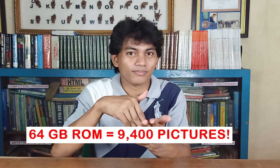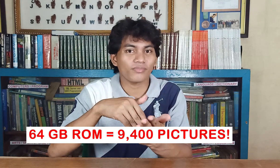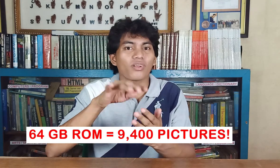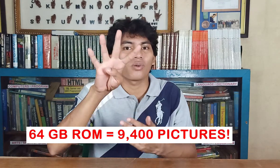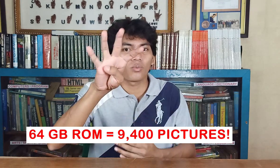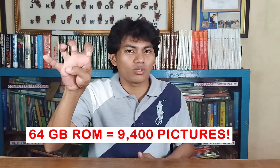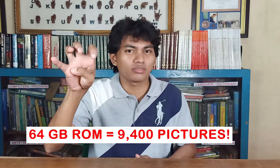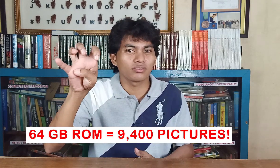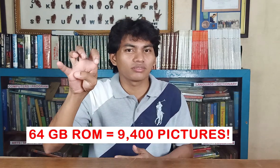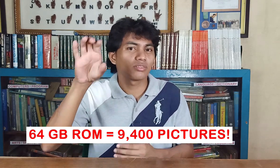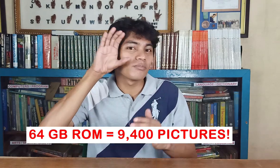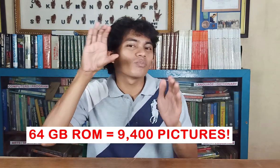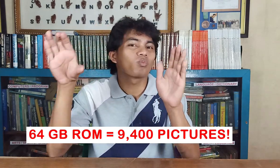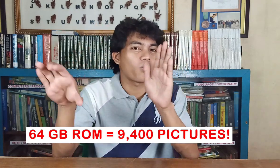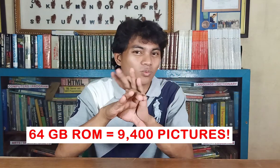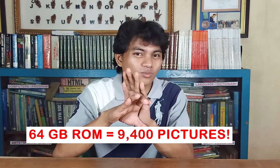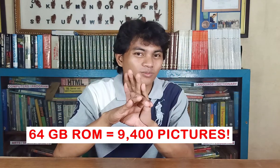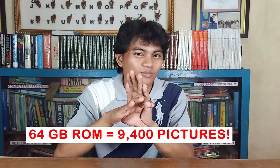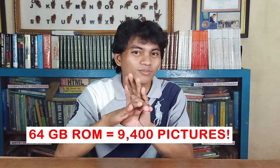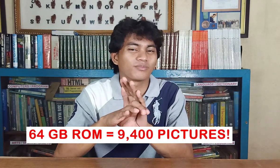9,400 pictures. Wow!